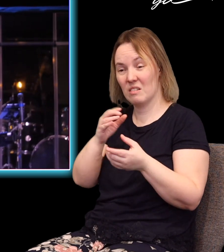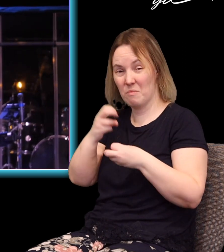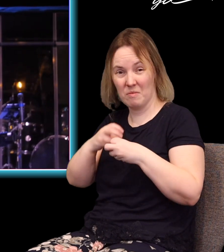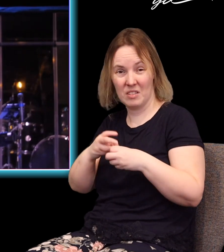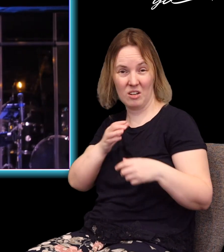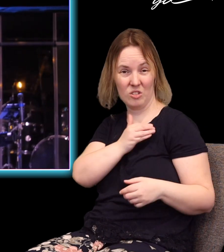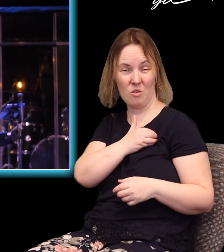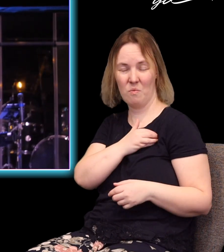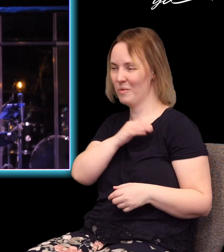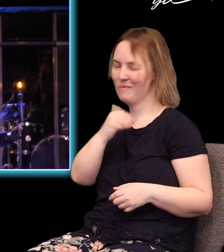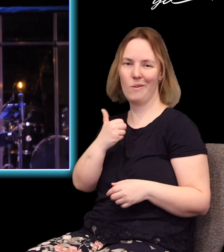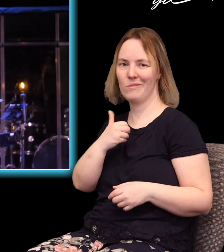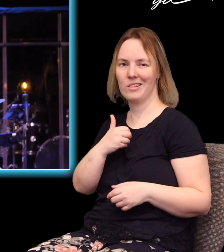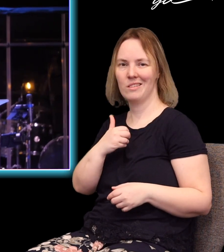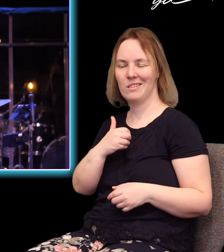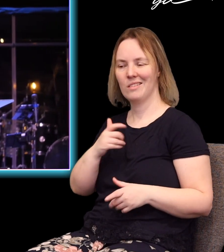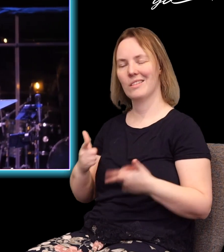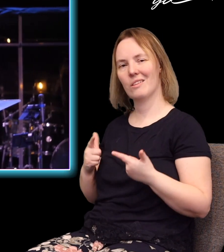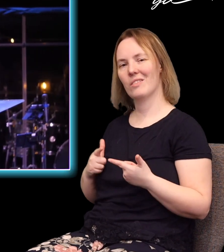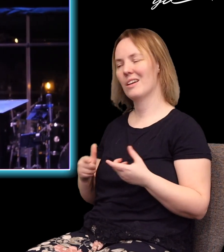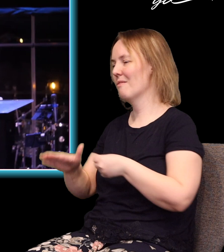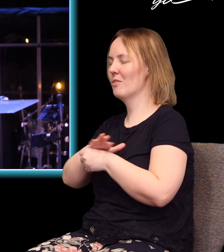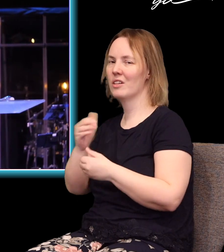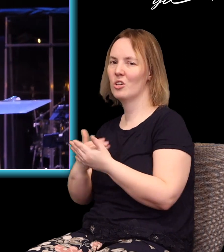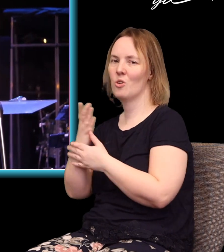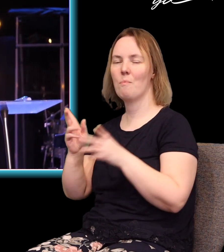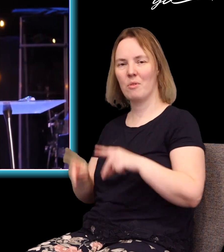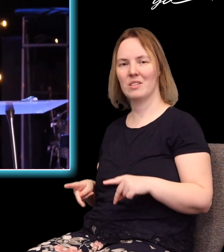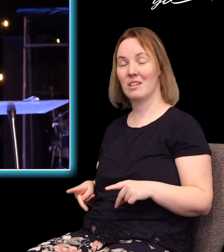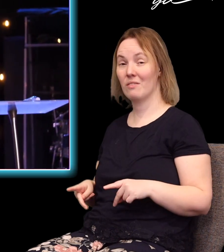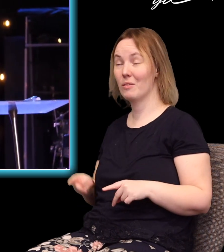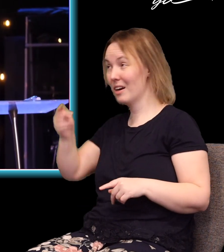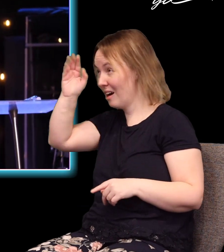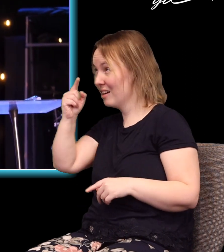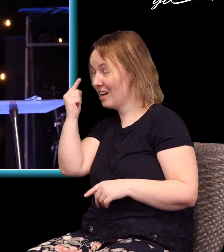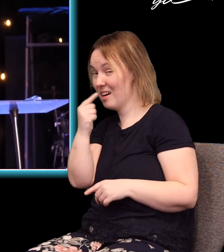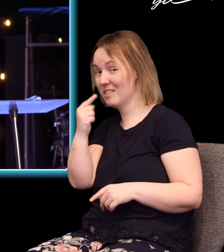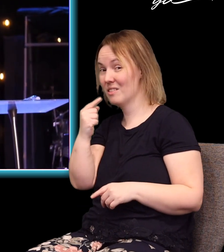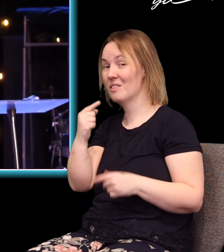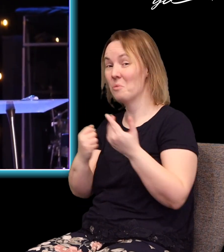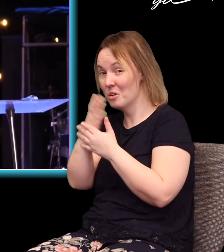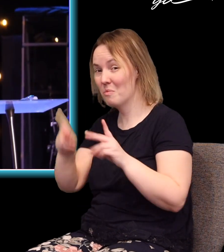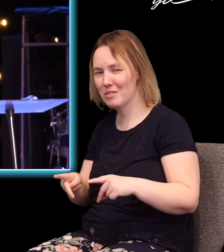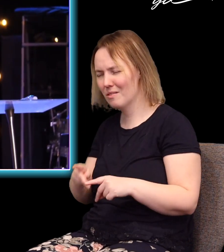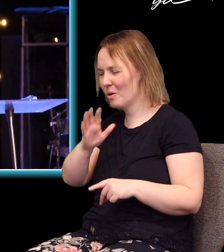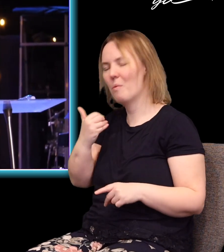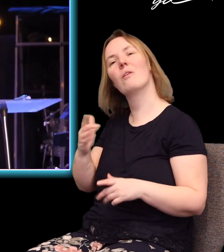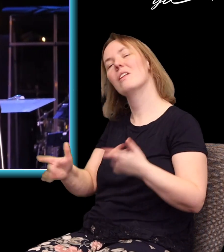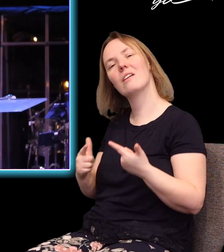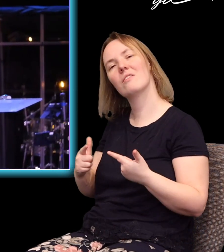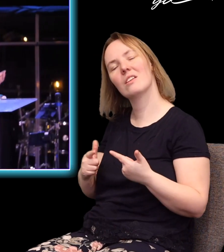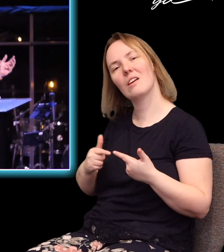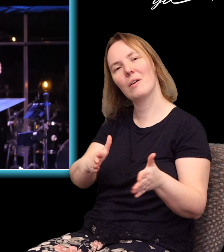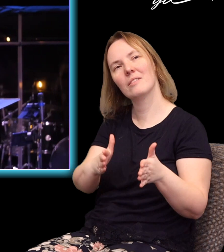soul, we won't live like an entirely new person. Even though in God's eyes we are, we won't live that way. I